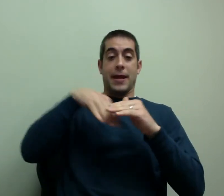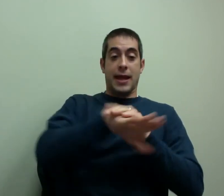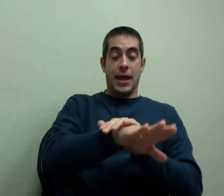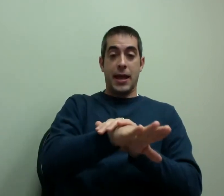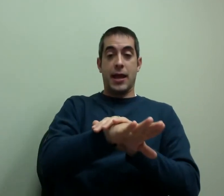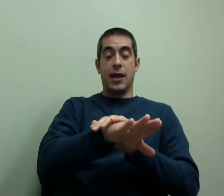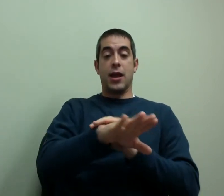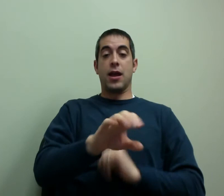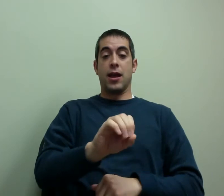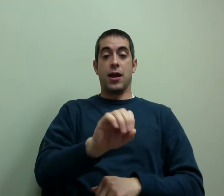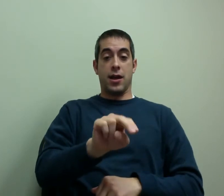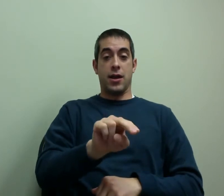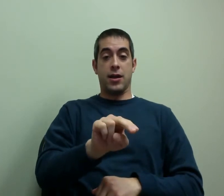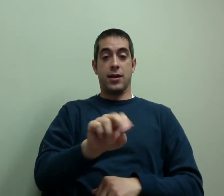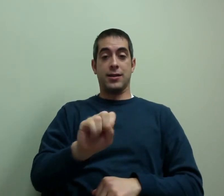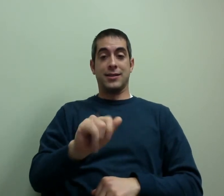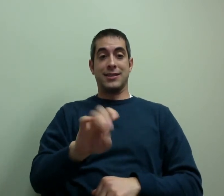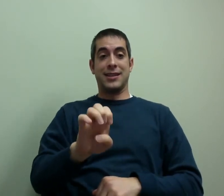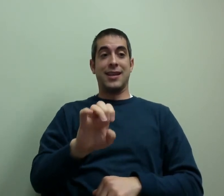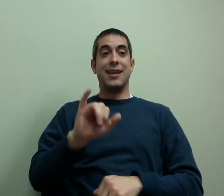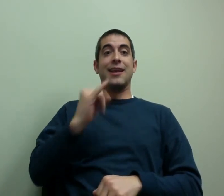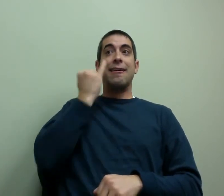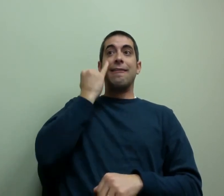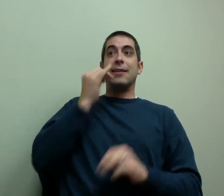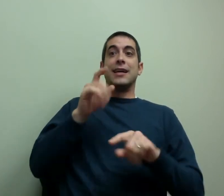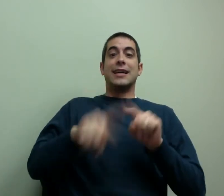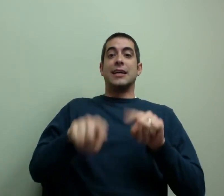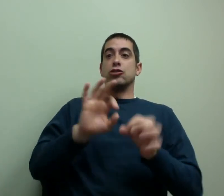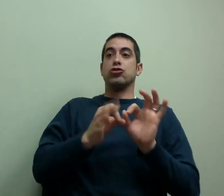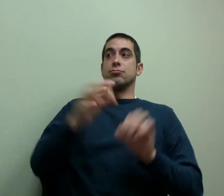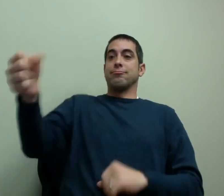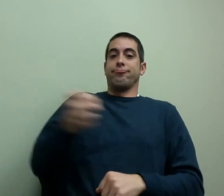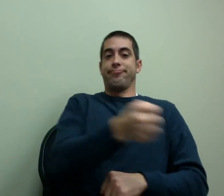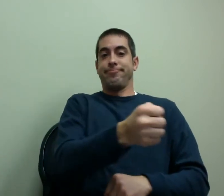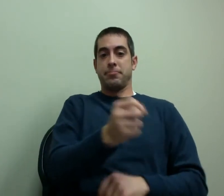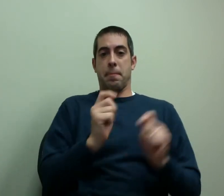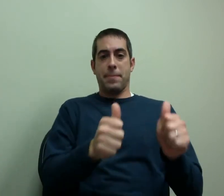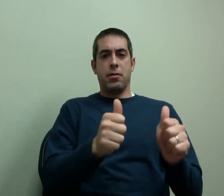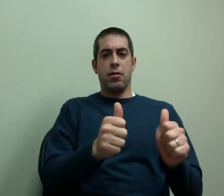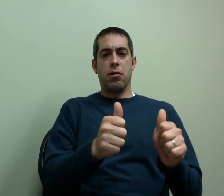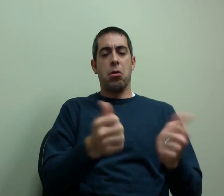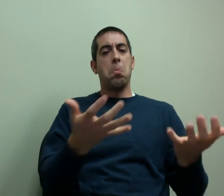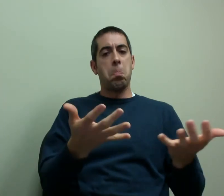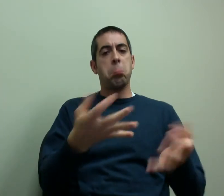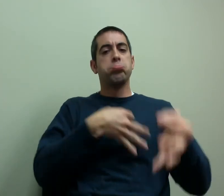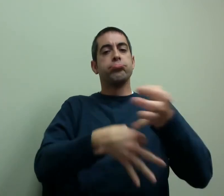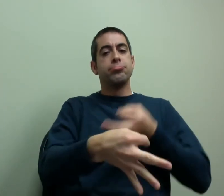are not immediately available. Technology now provides an interim solution in the form of